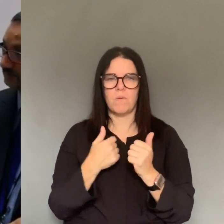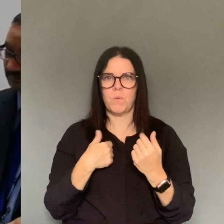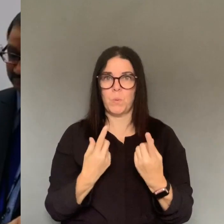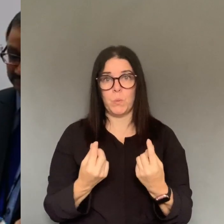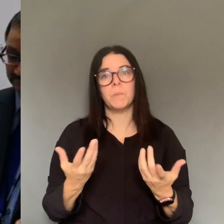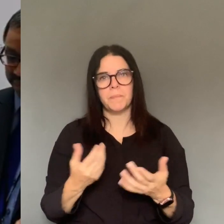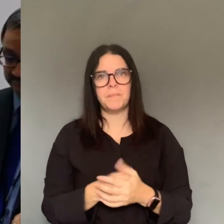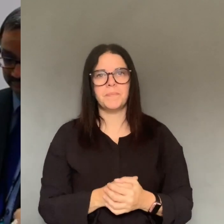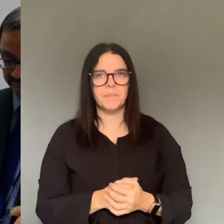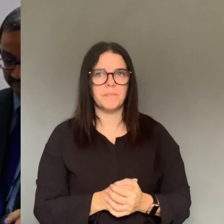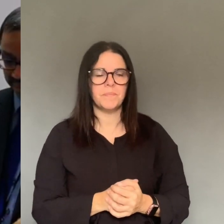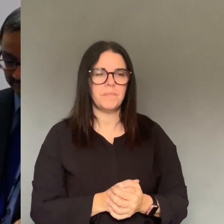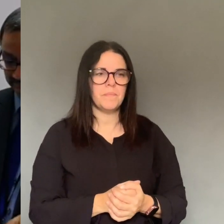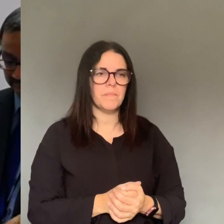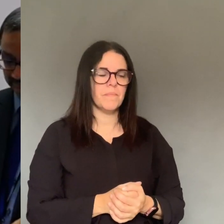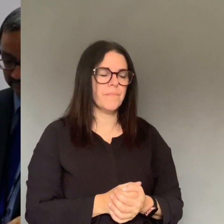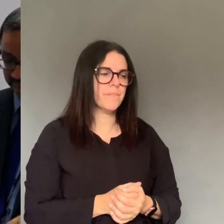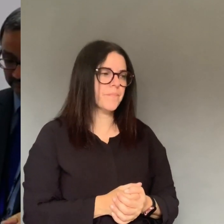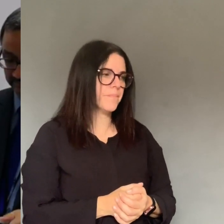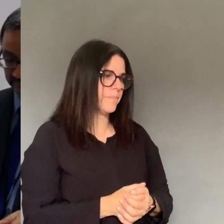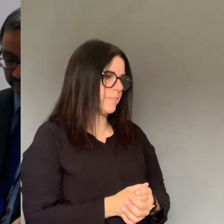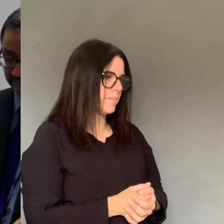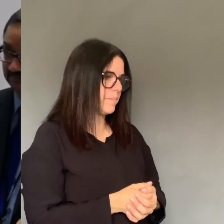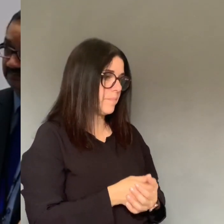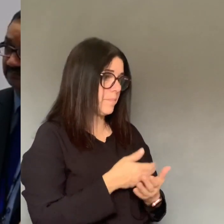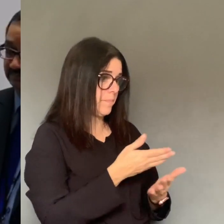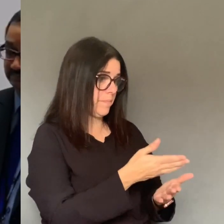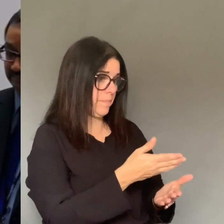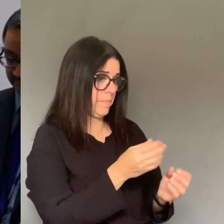Any further questions from Blackbird?